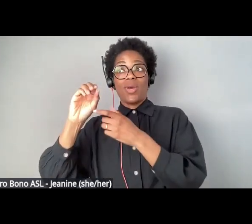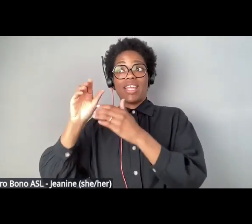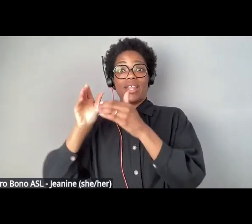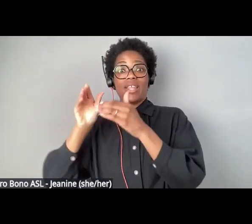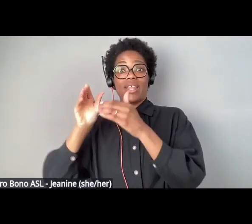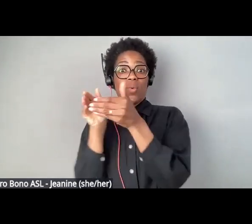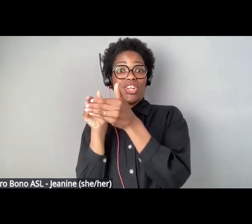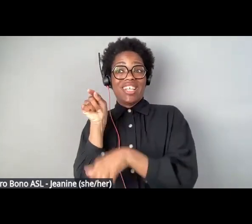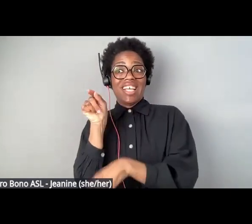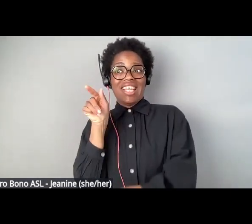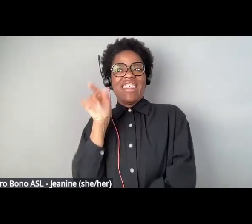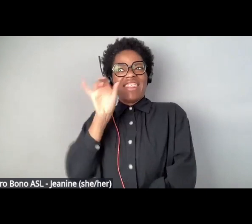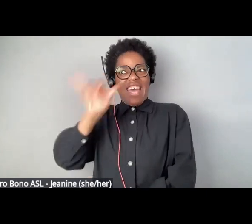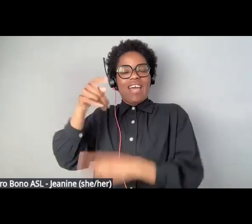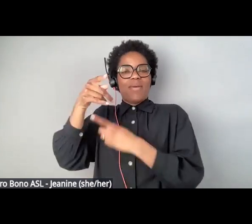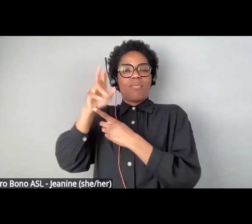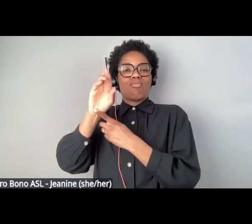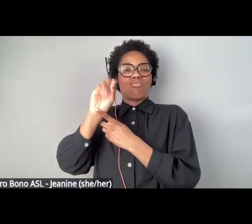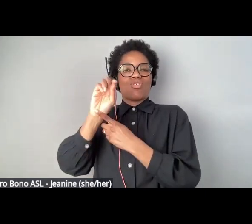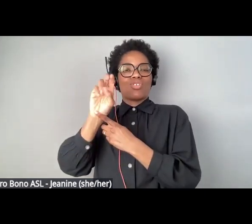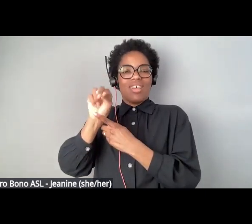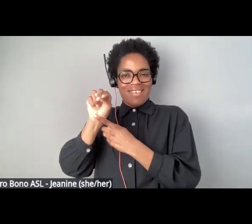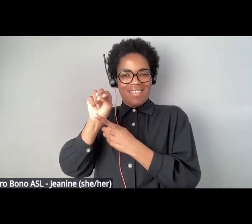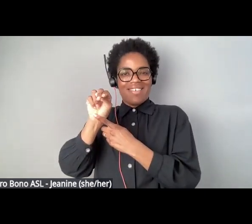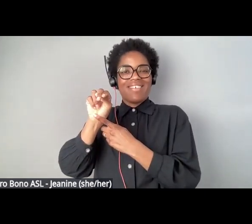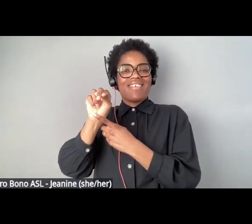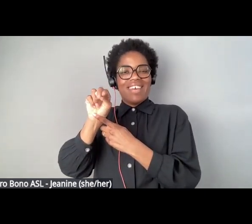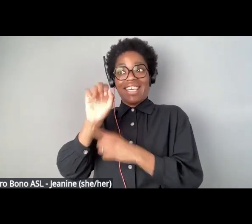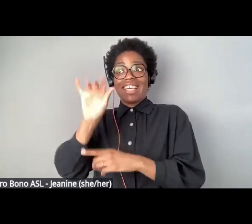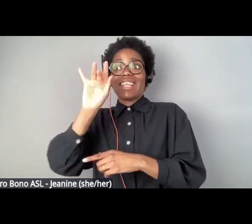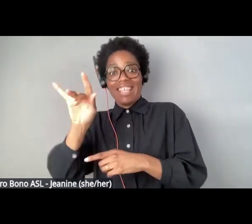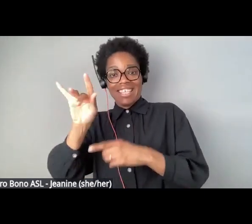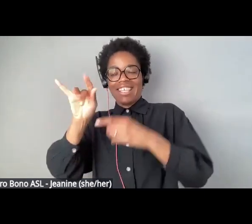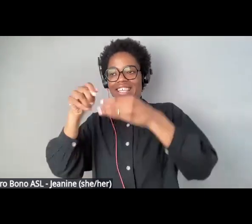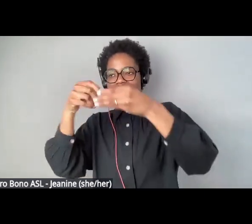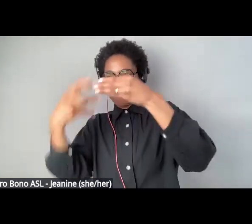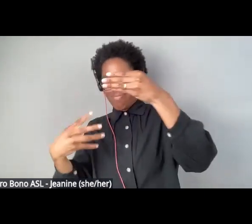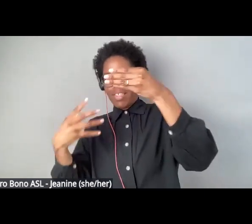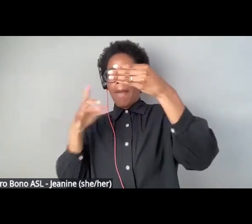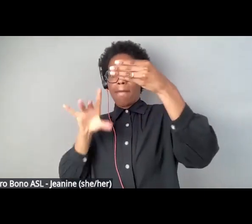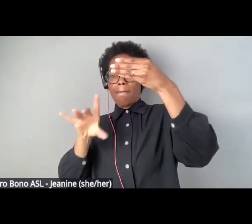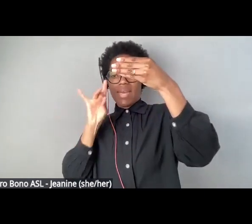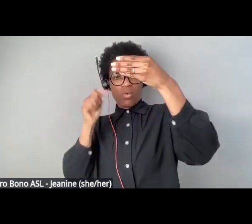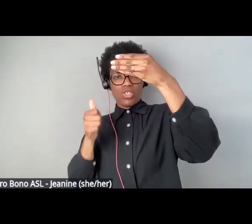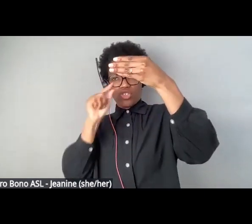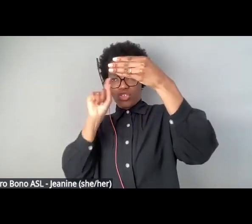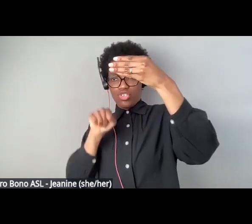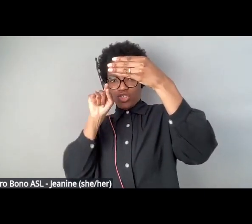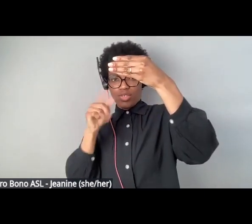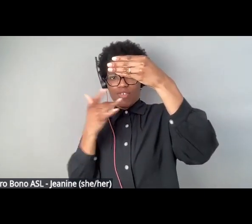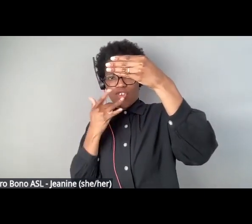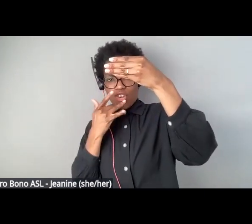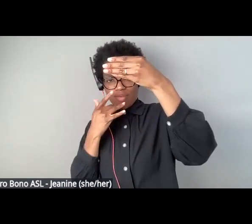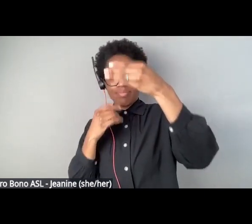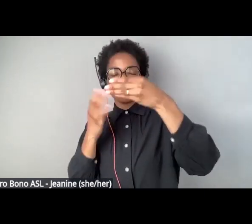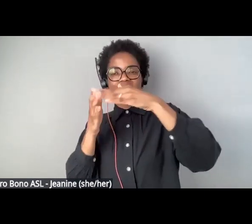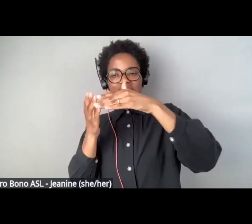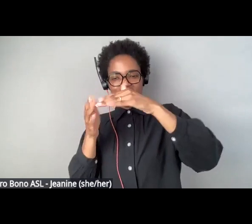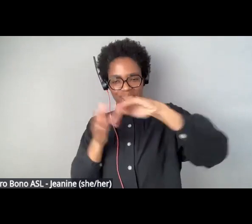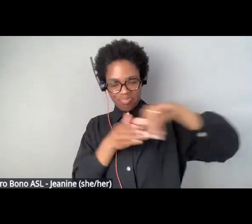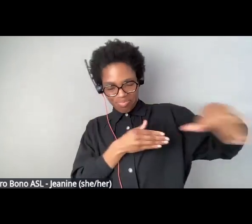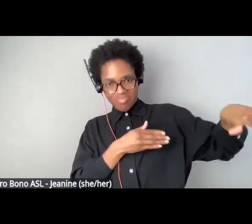to use. I showed you already, I think, the Proton email alias